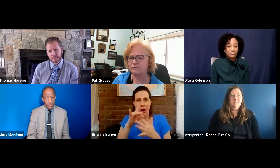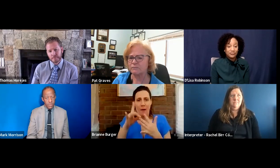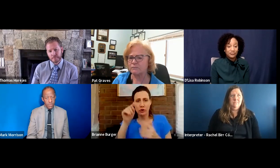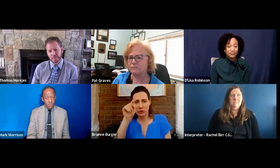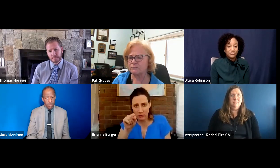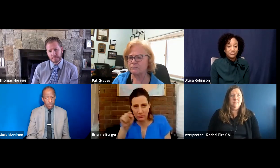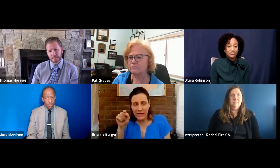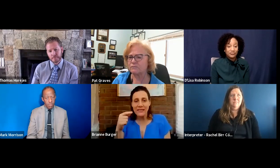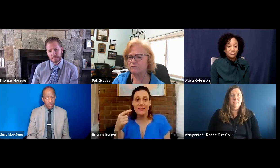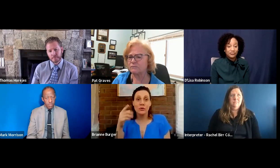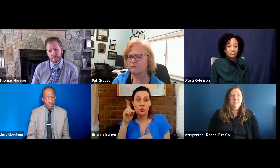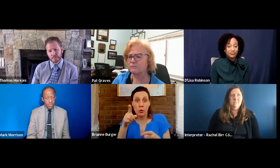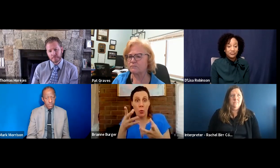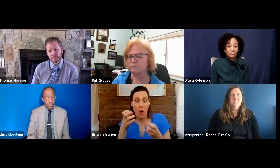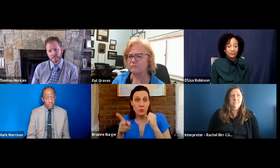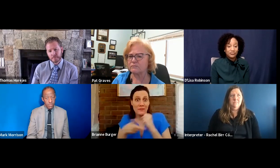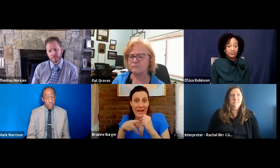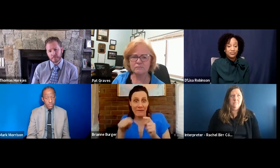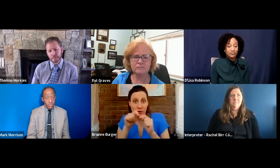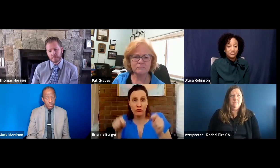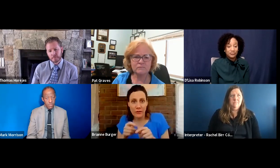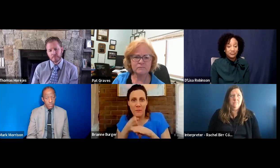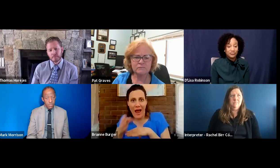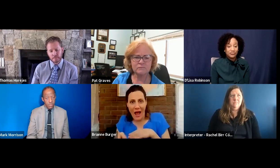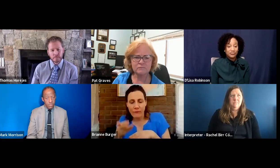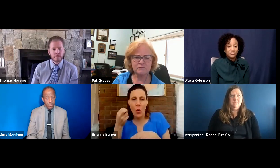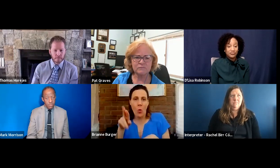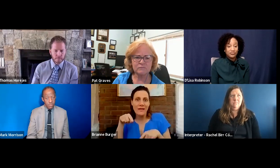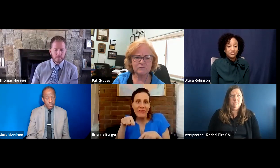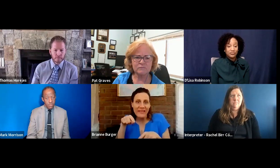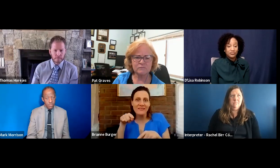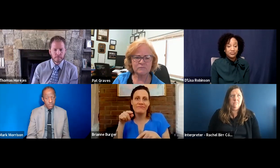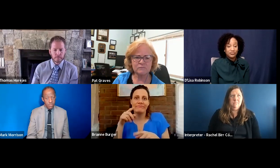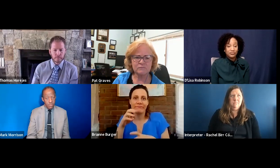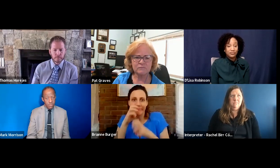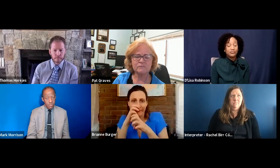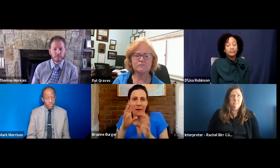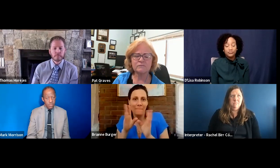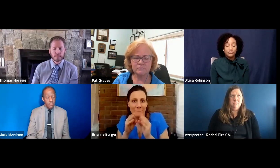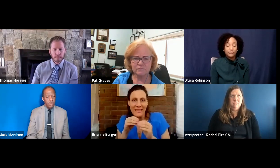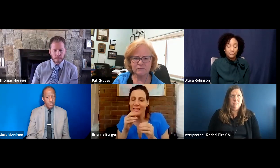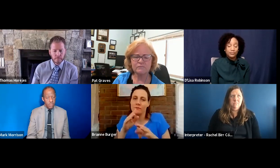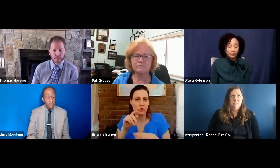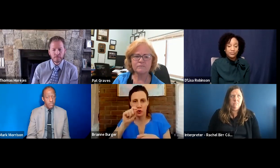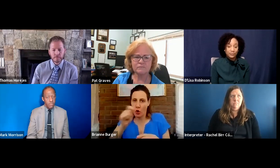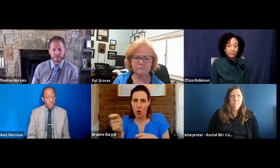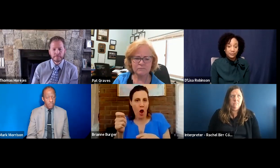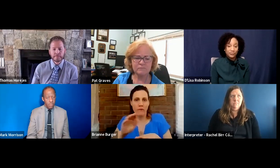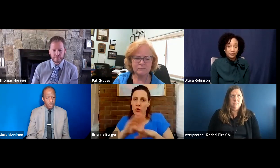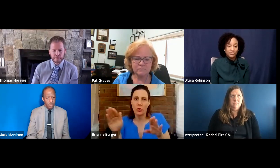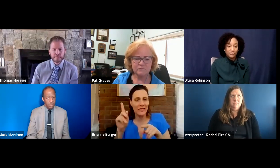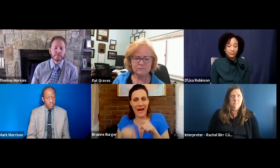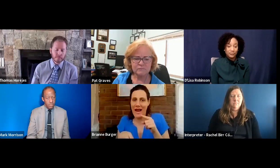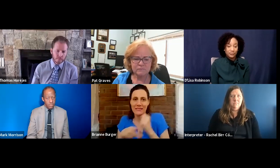requesting captioning on the website, there are typically some options. Do you want to save this transcript afterwards, or is this